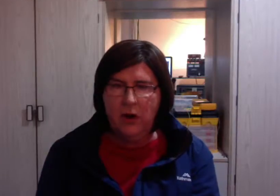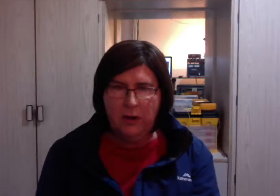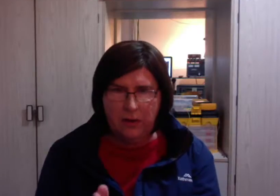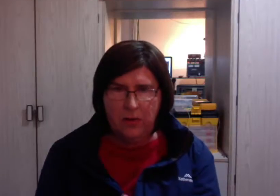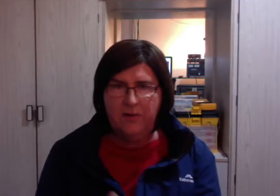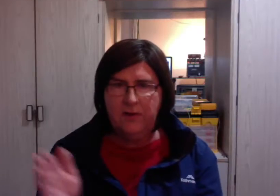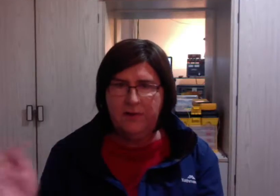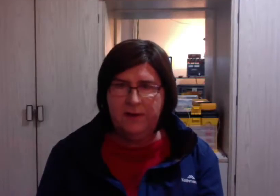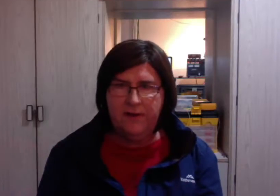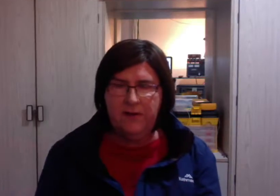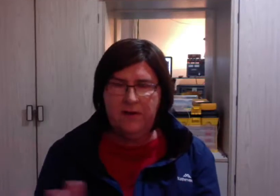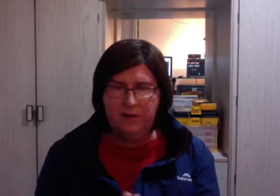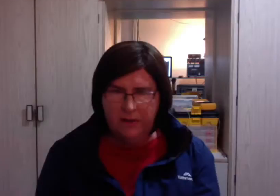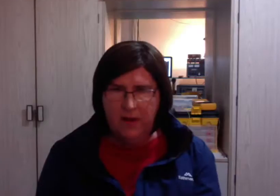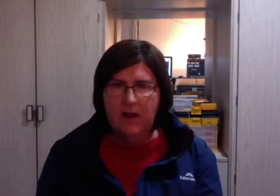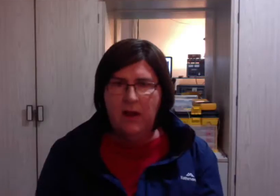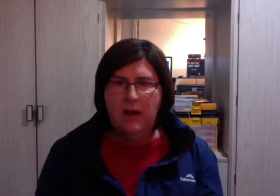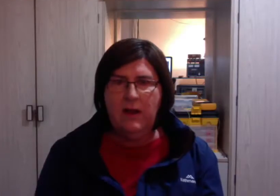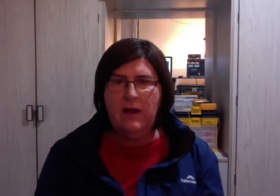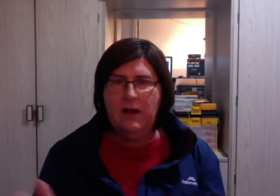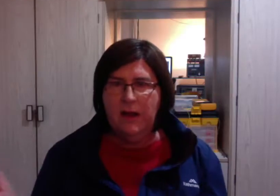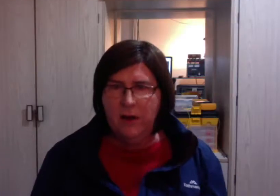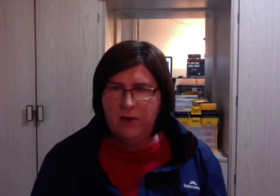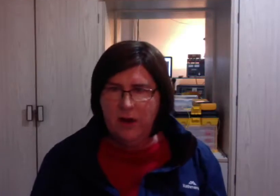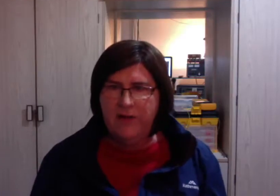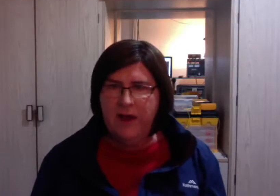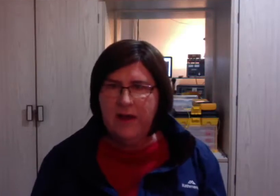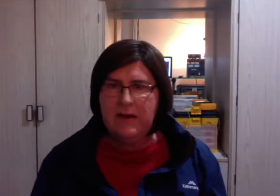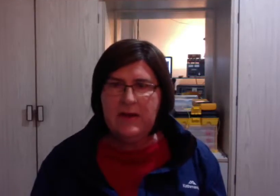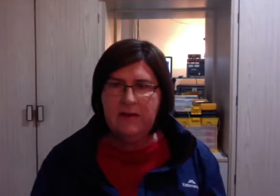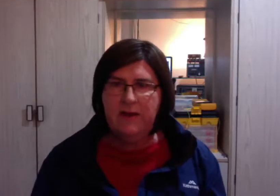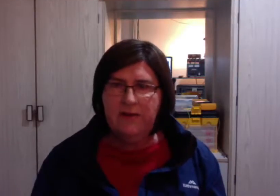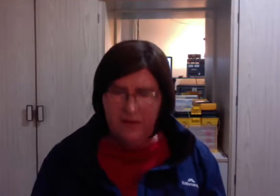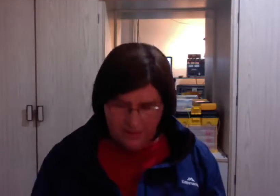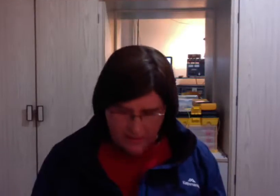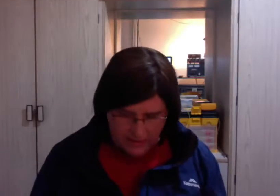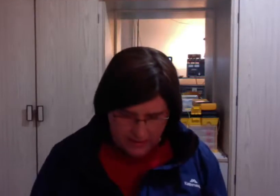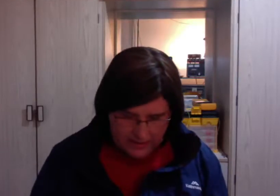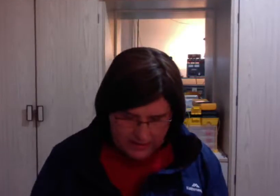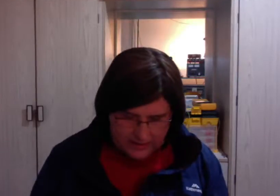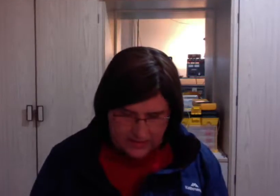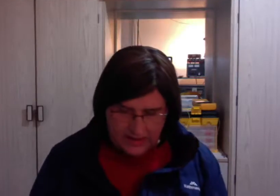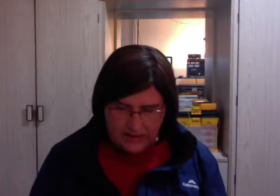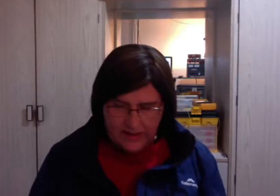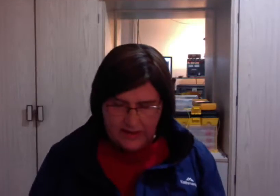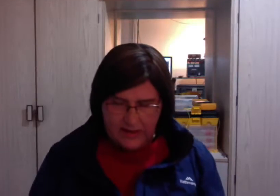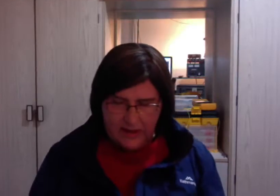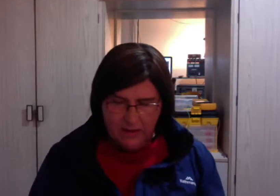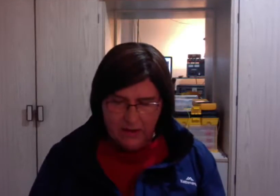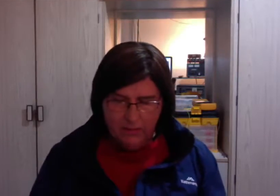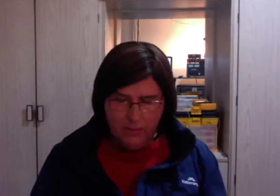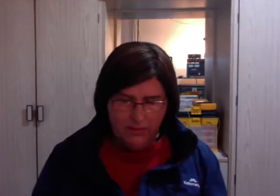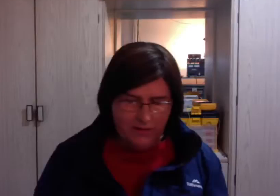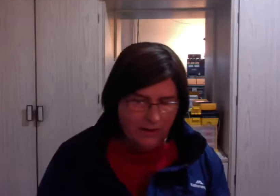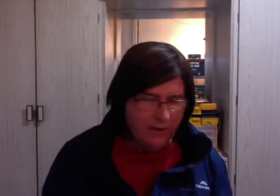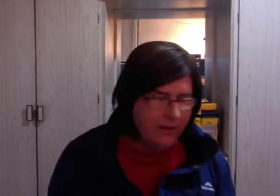a crossing of the desert. It's an overnight stay in the desert. And g'day to Kerry Purcell there.